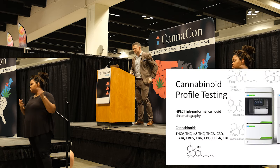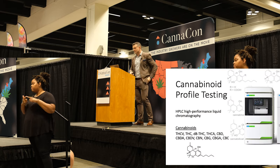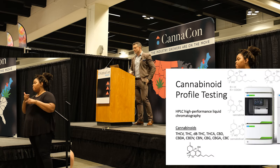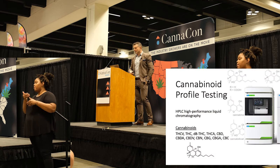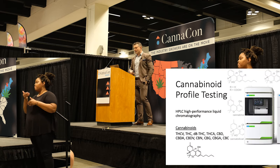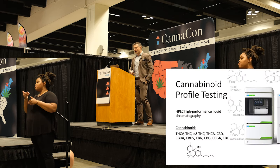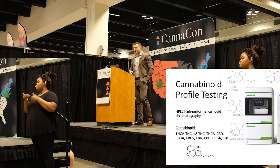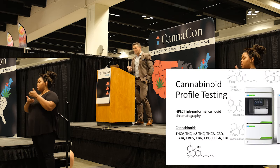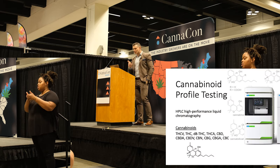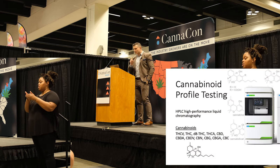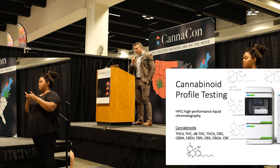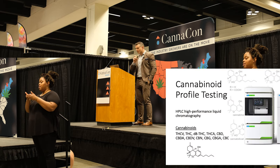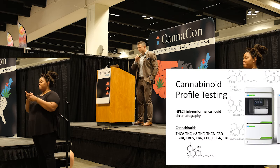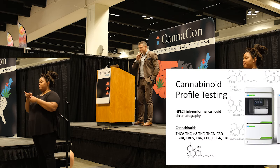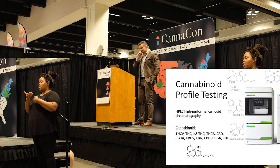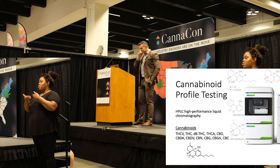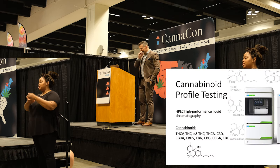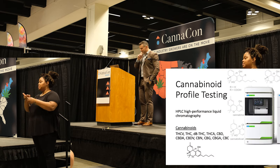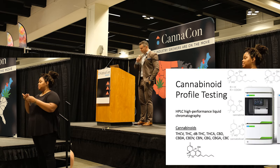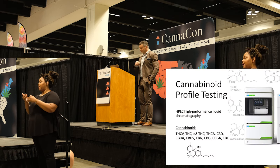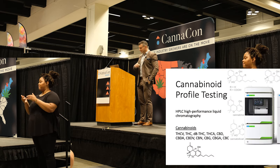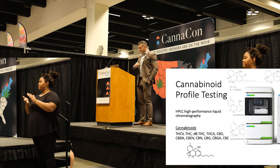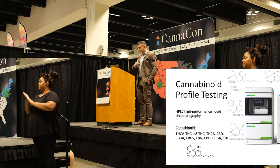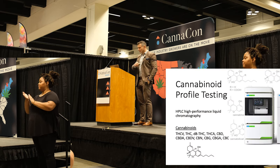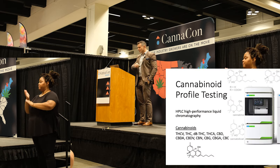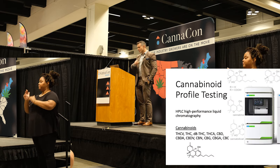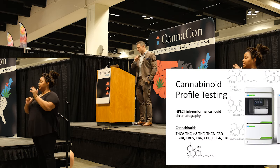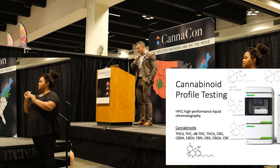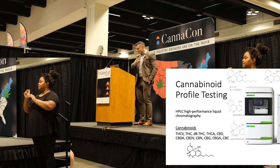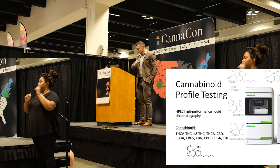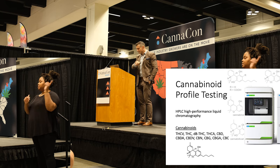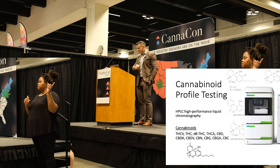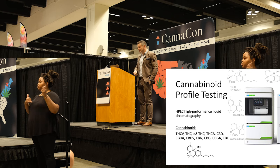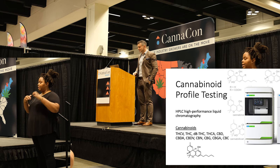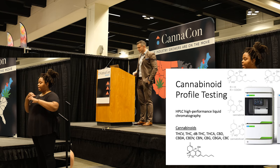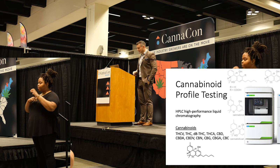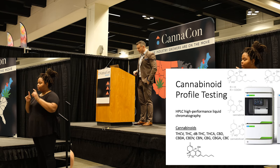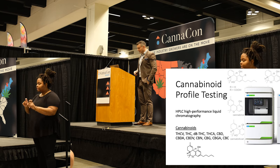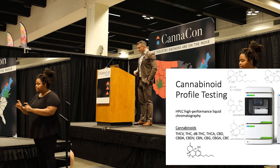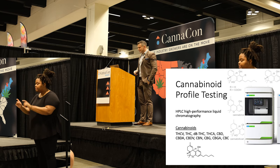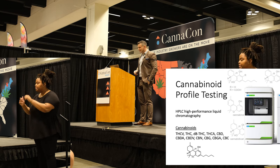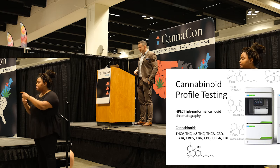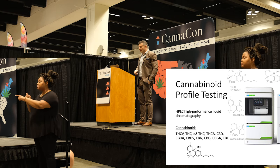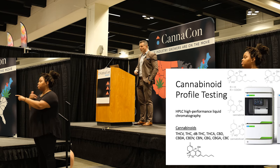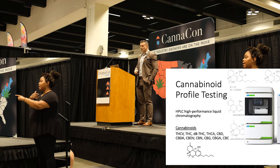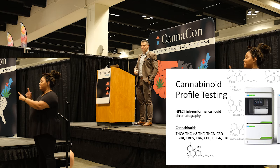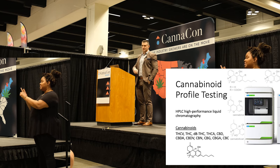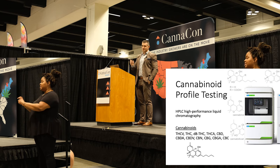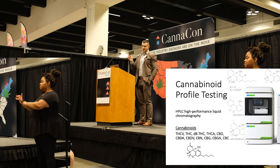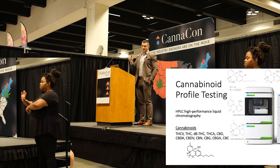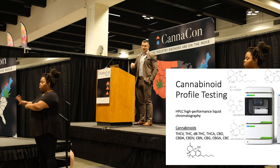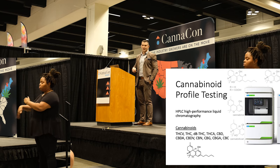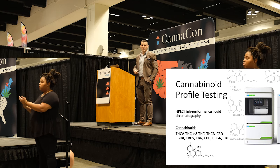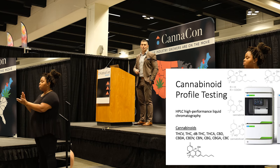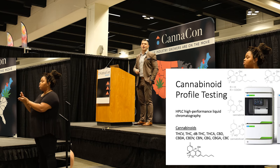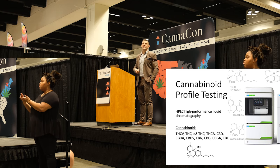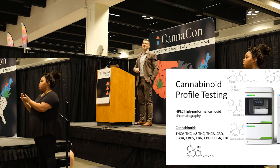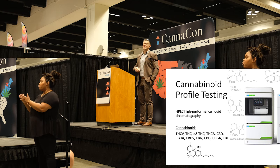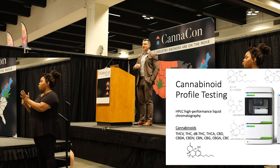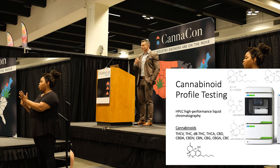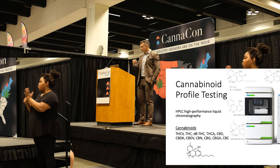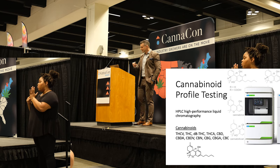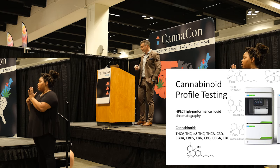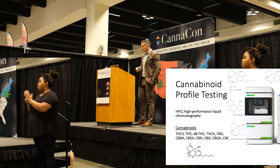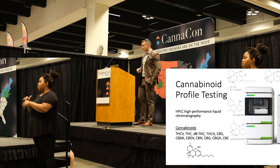west. Cannabinoid profile testing for the analytical testers, testing all of the